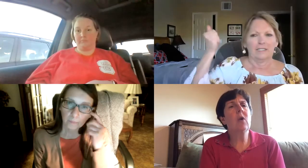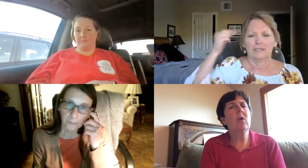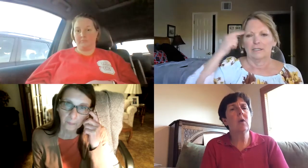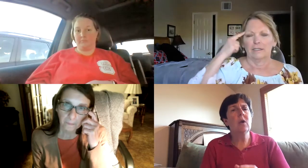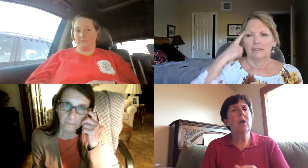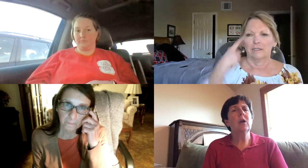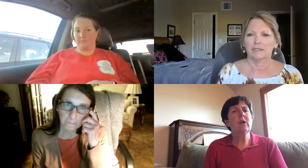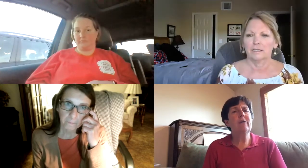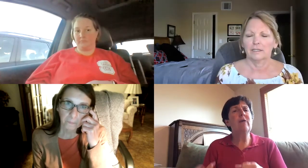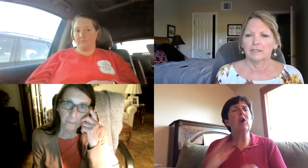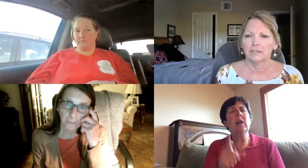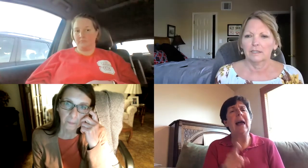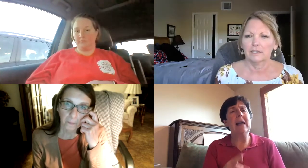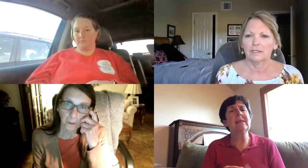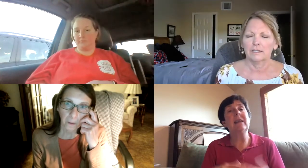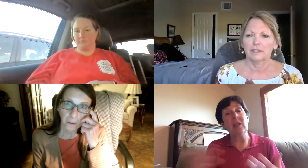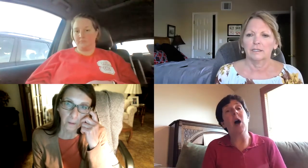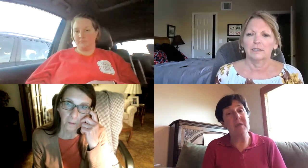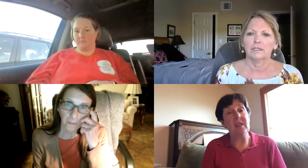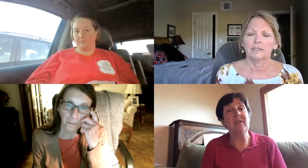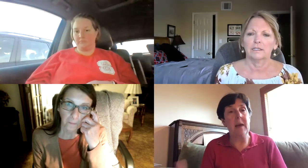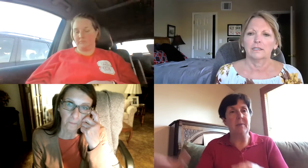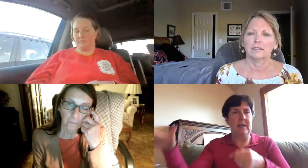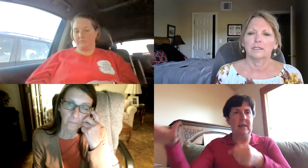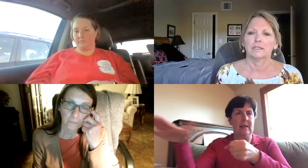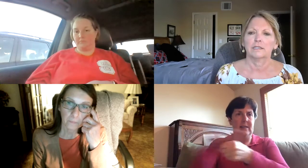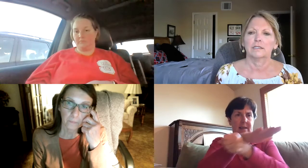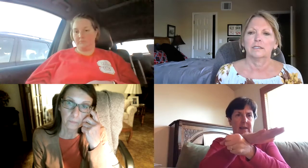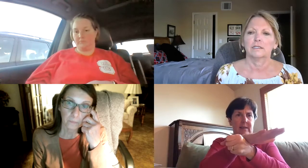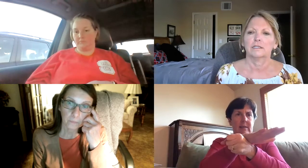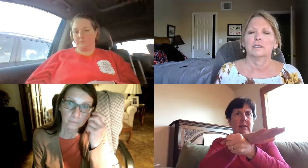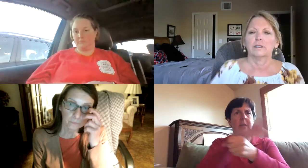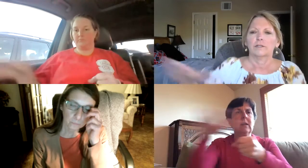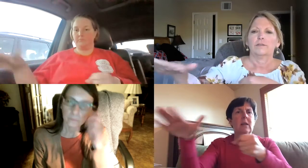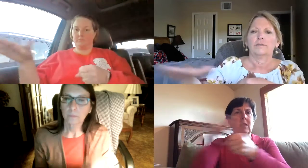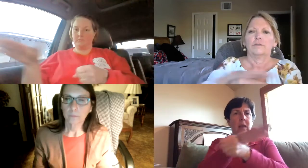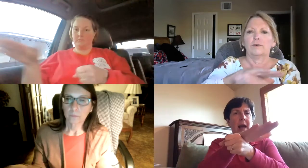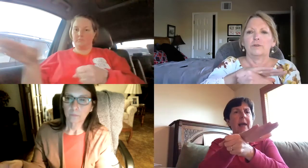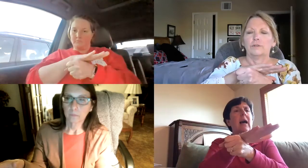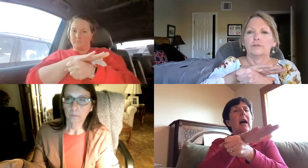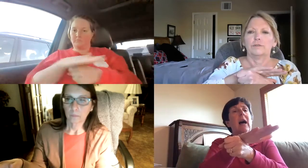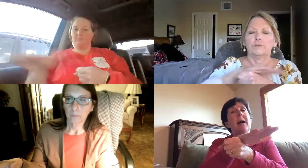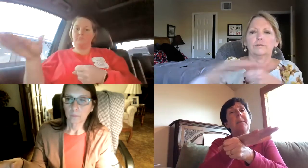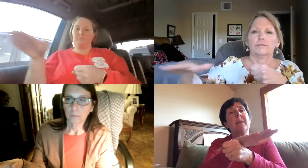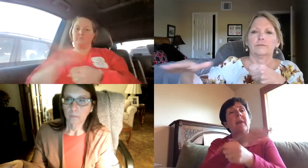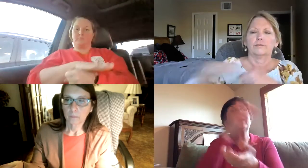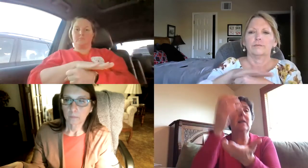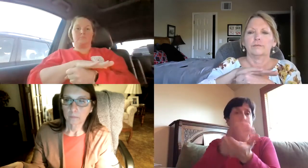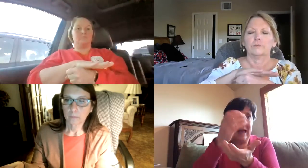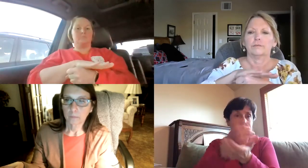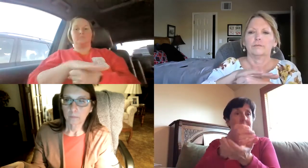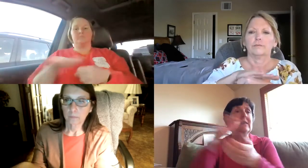So full as in the opposite of empty is this. Like